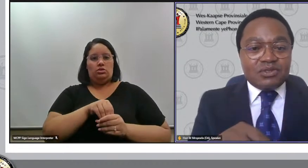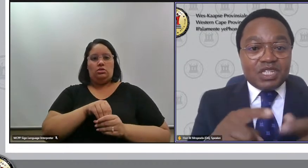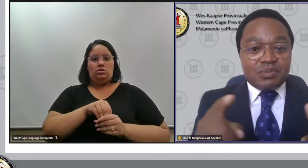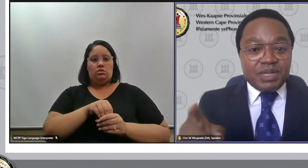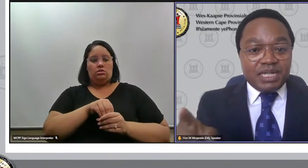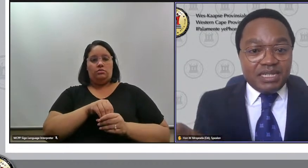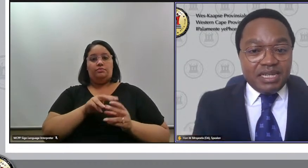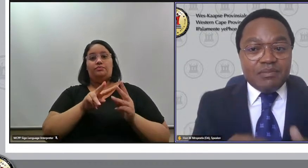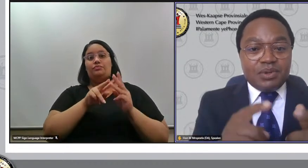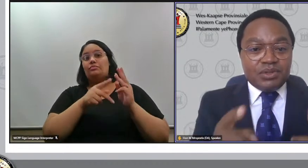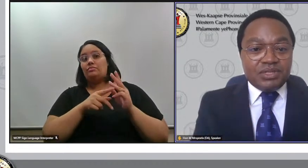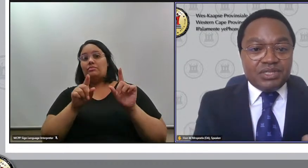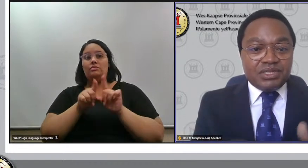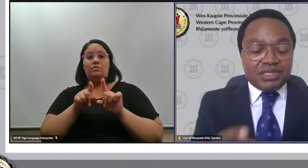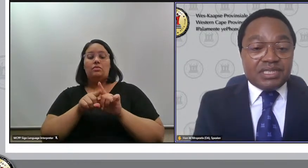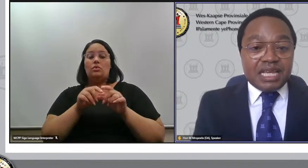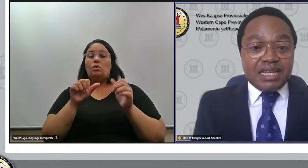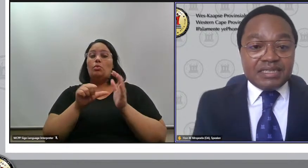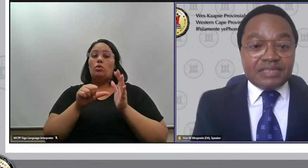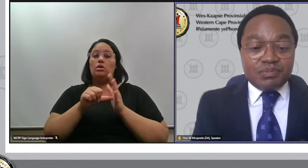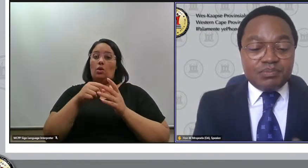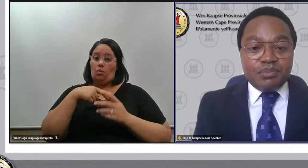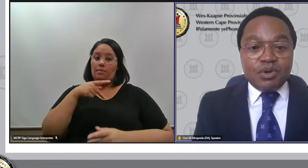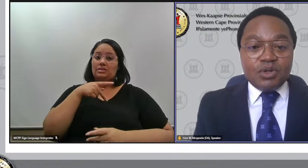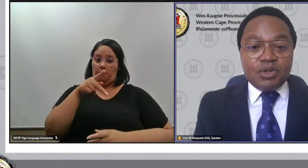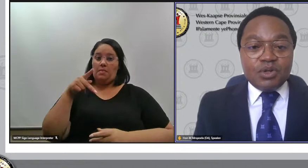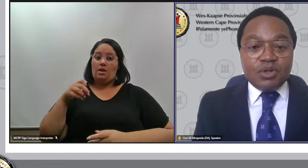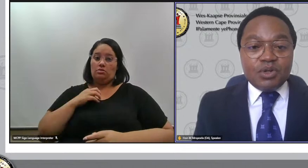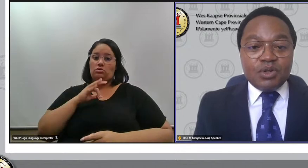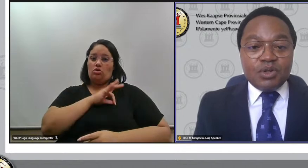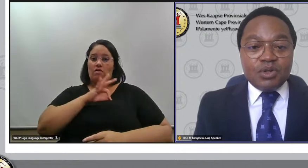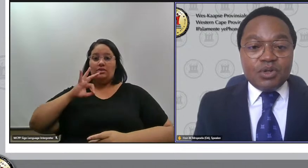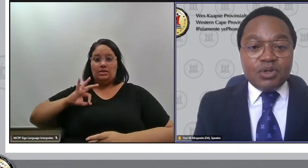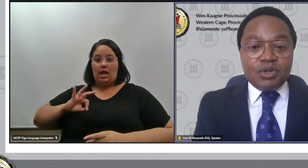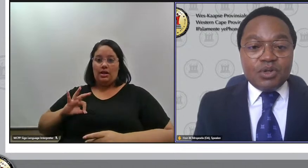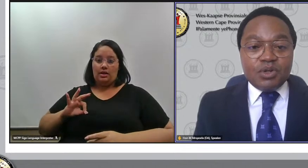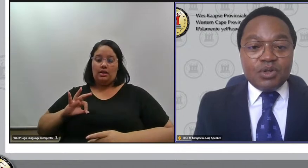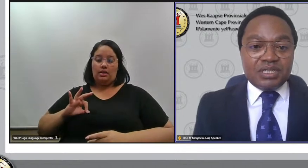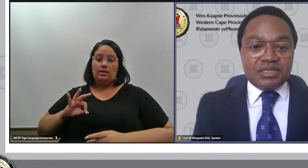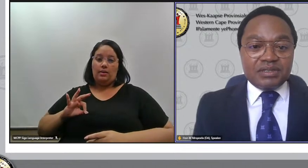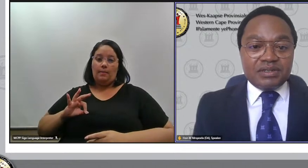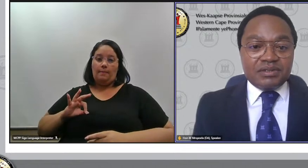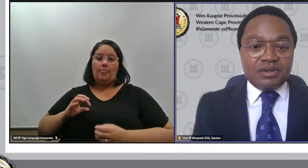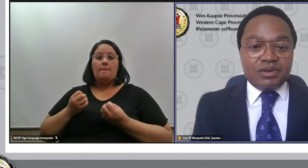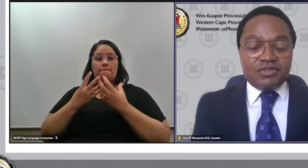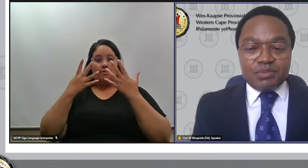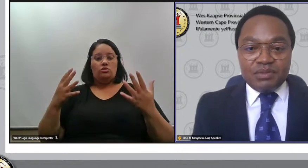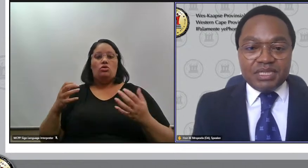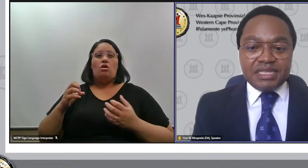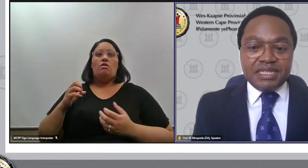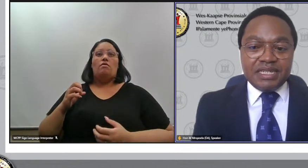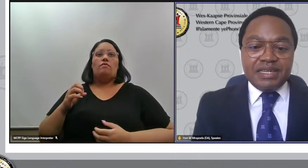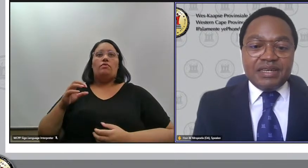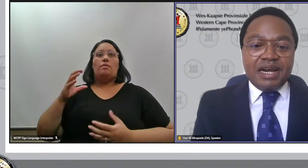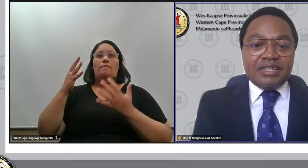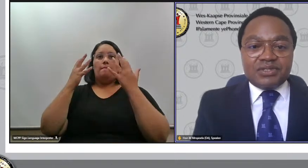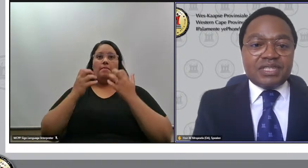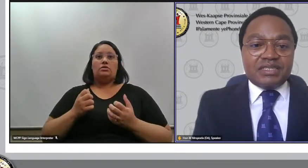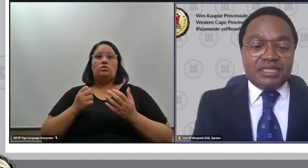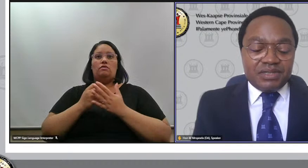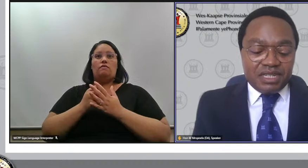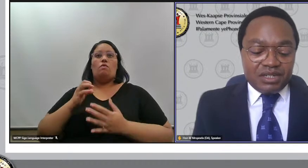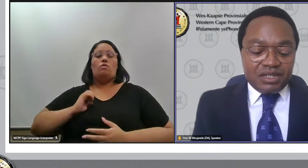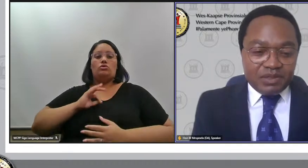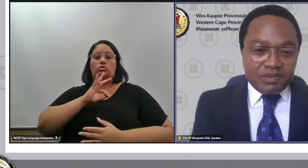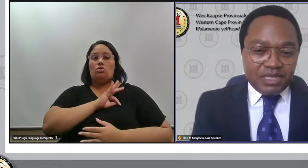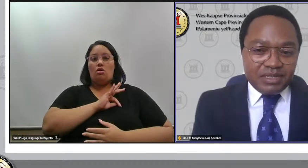the other thing is that we must pay employees' salaries. Most of our budget goes to cost of employment. I